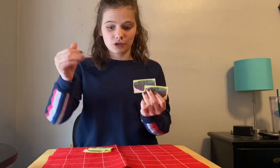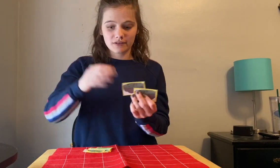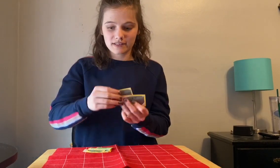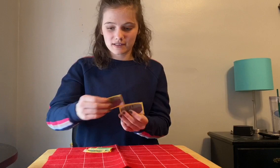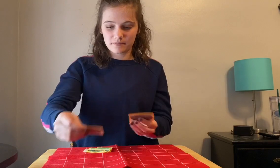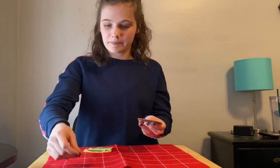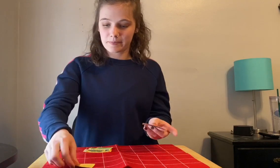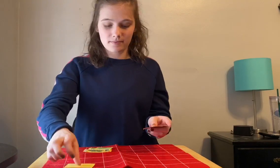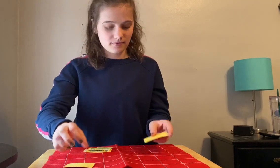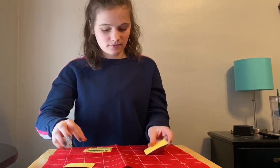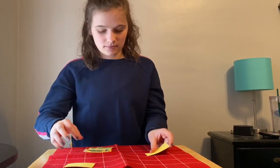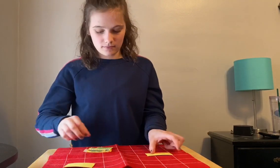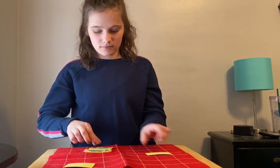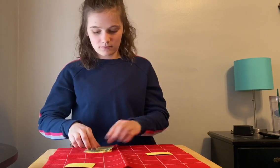dirts,